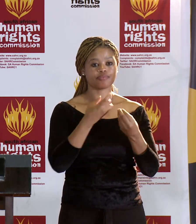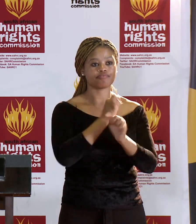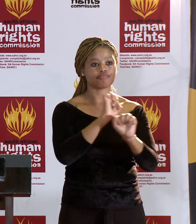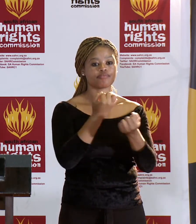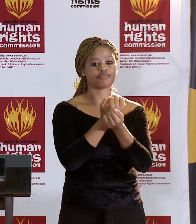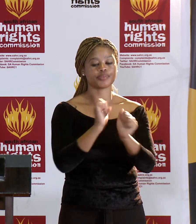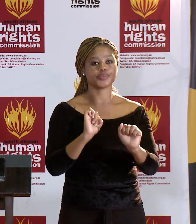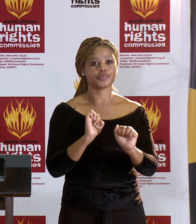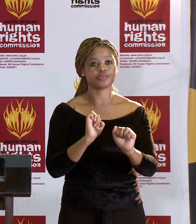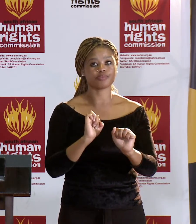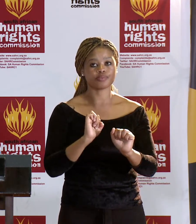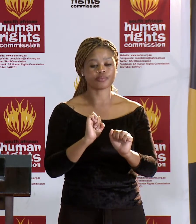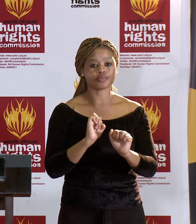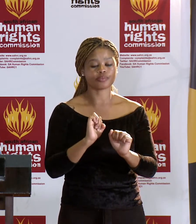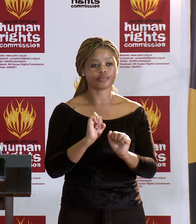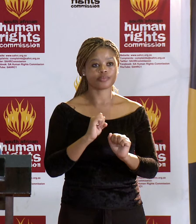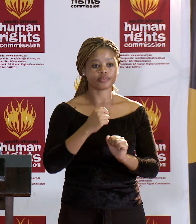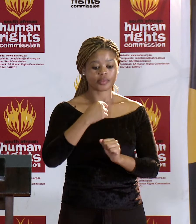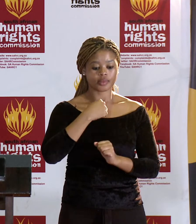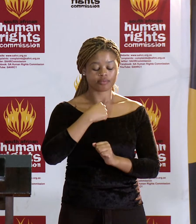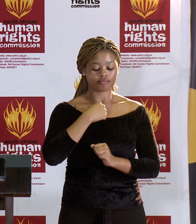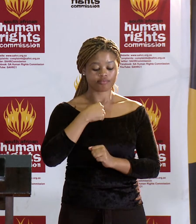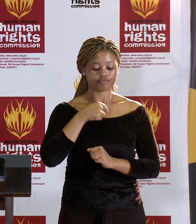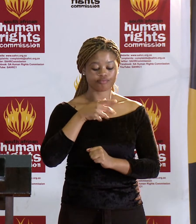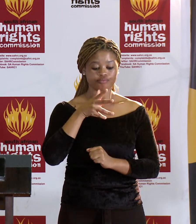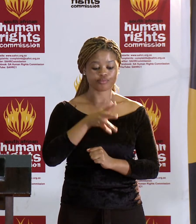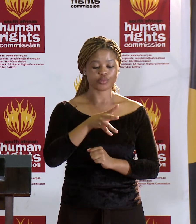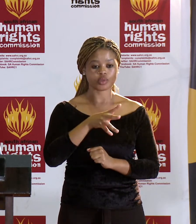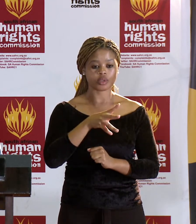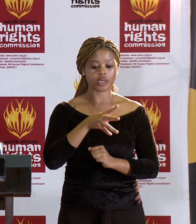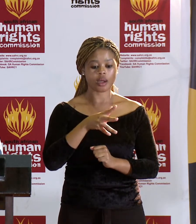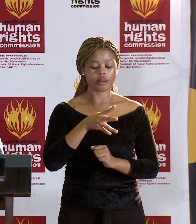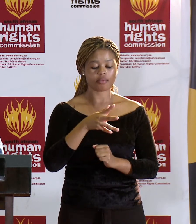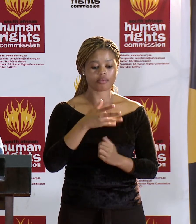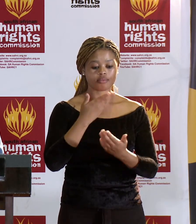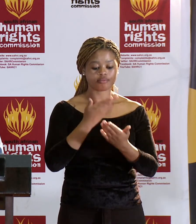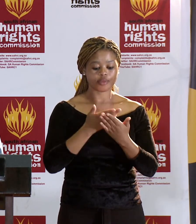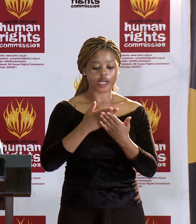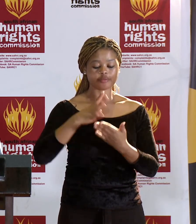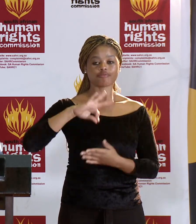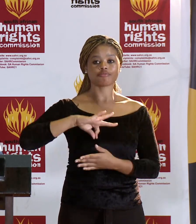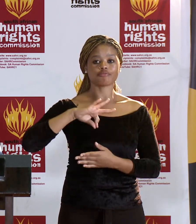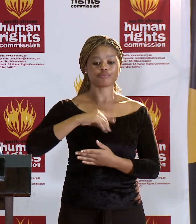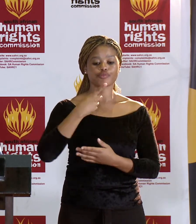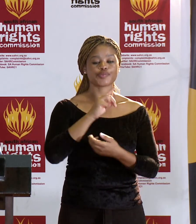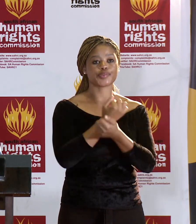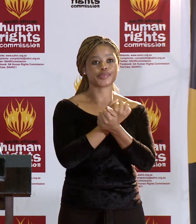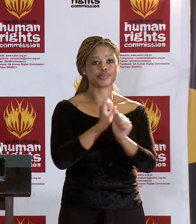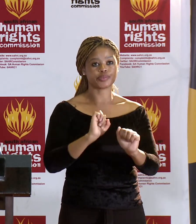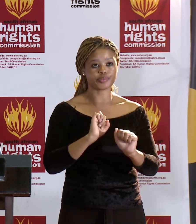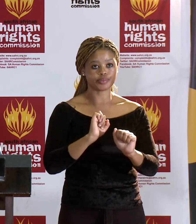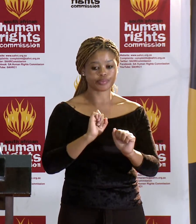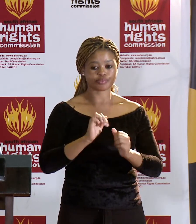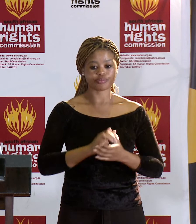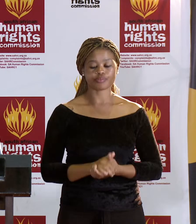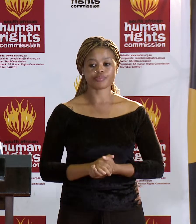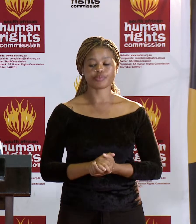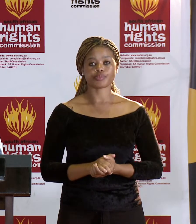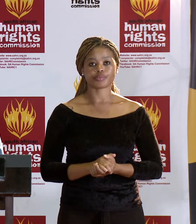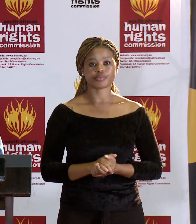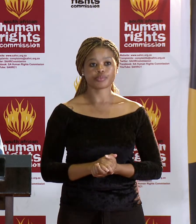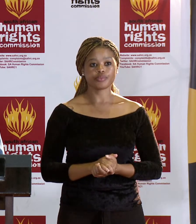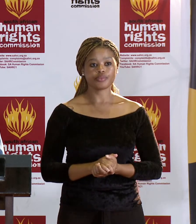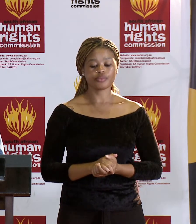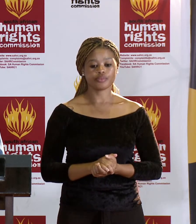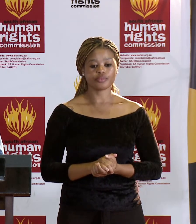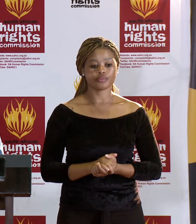freedom, that I, in turn, become a beneficiary of freedom. It